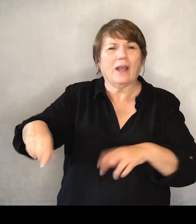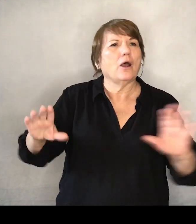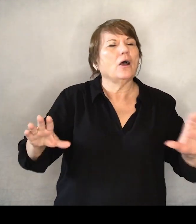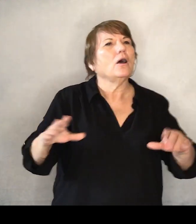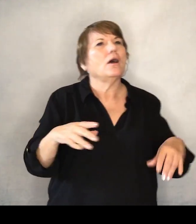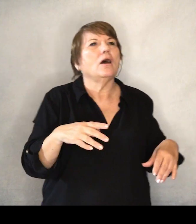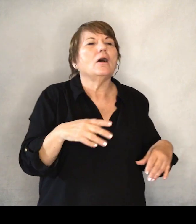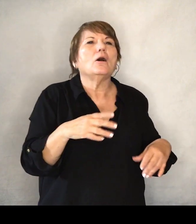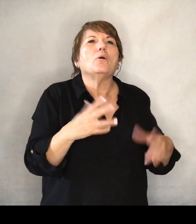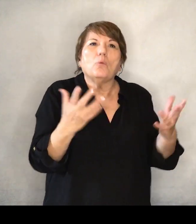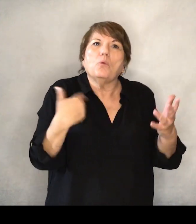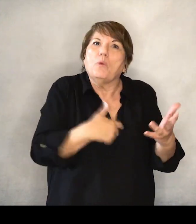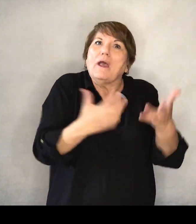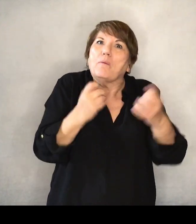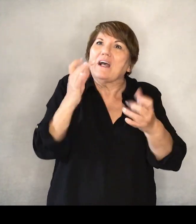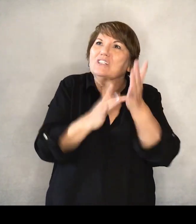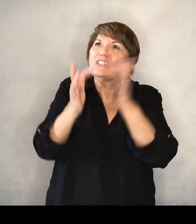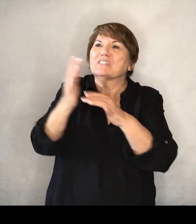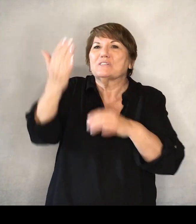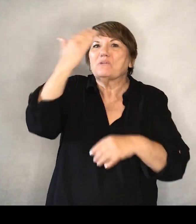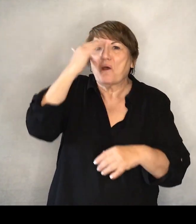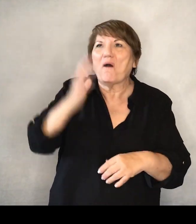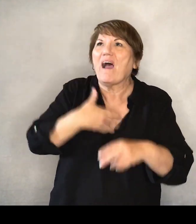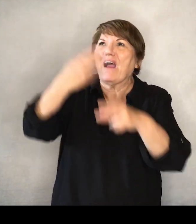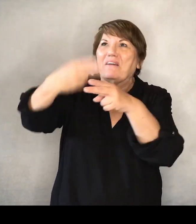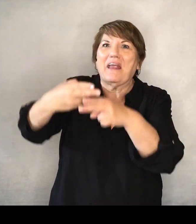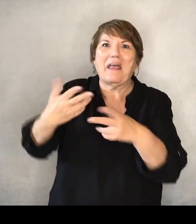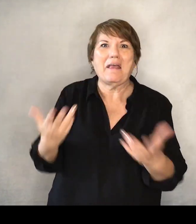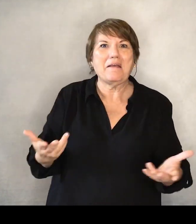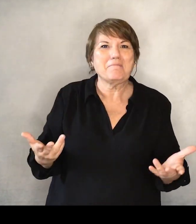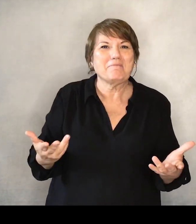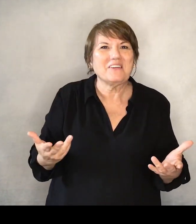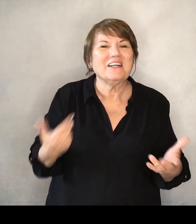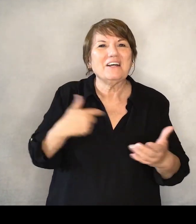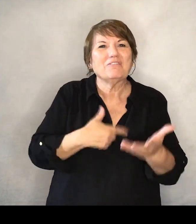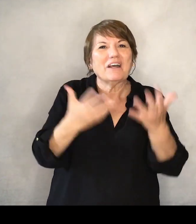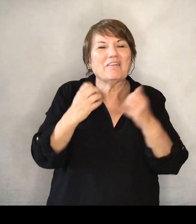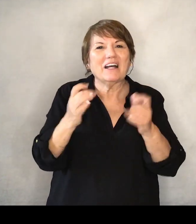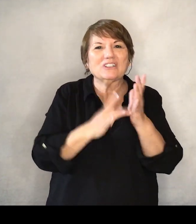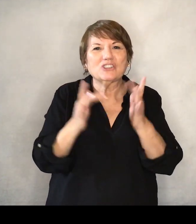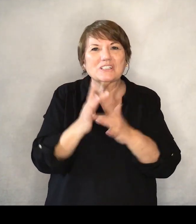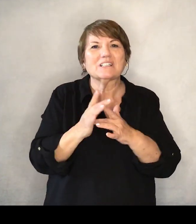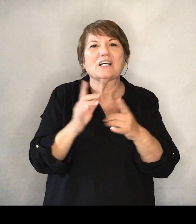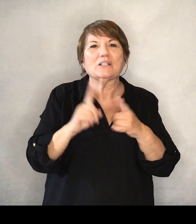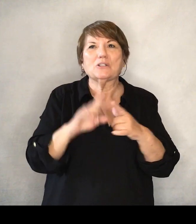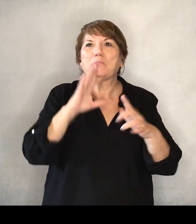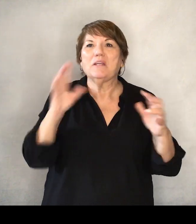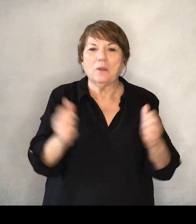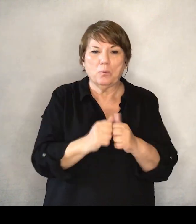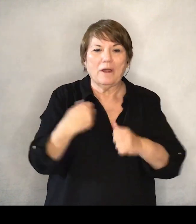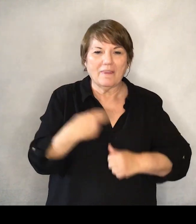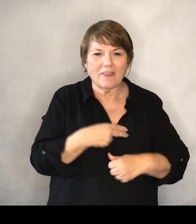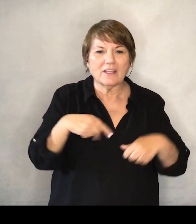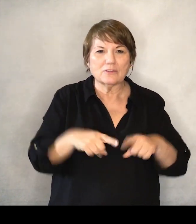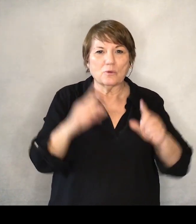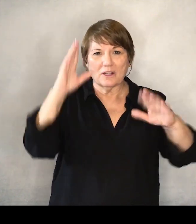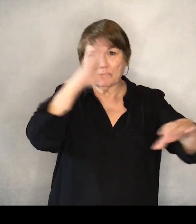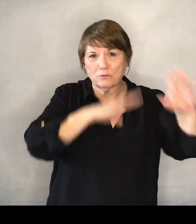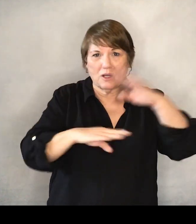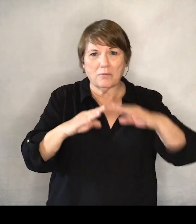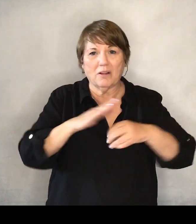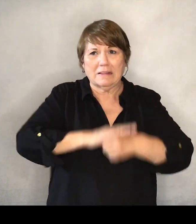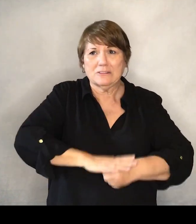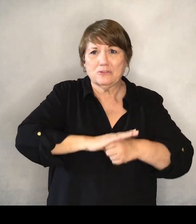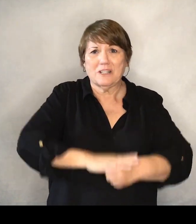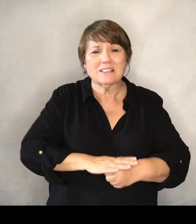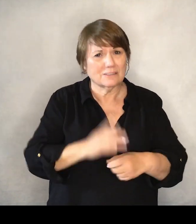for Jesus to know us and call us by name. And we long for Jesus to be with us in times of trouble and